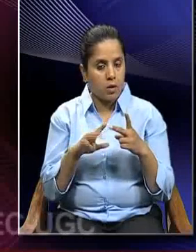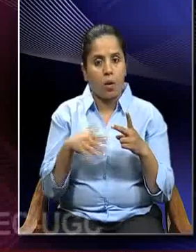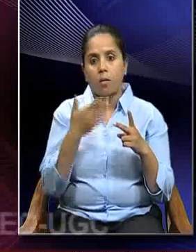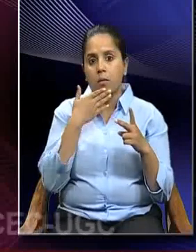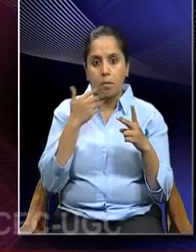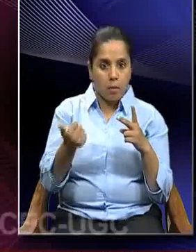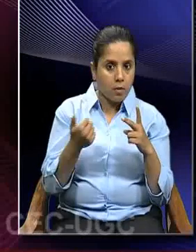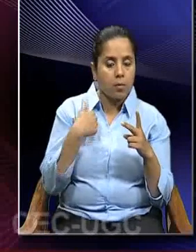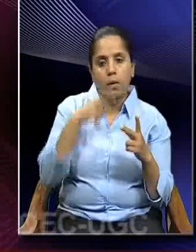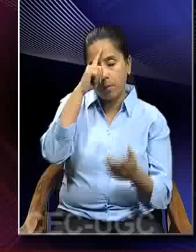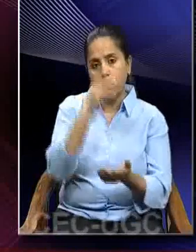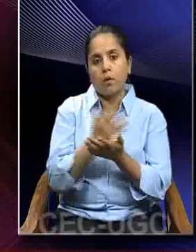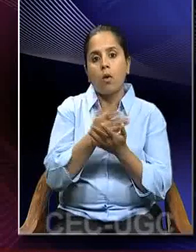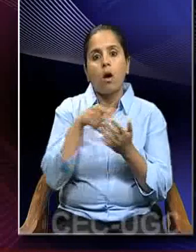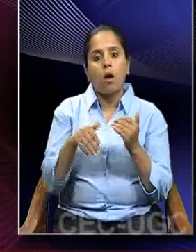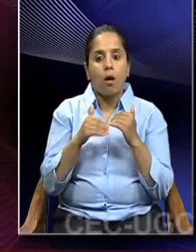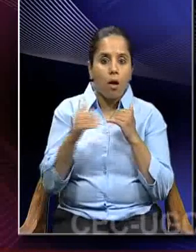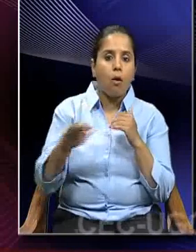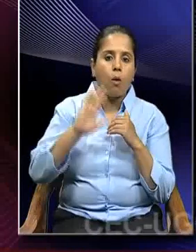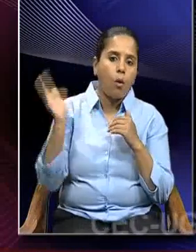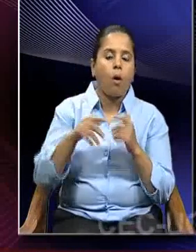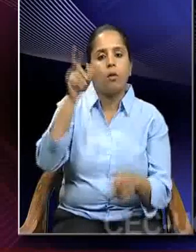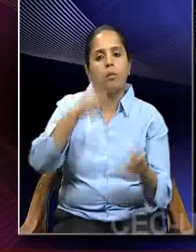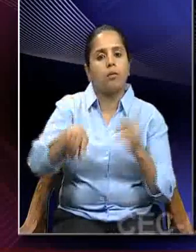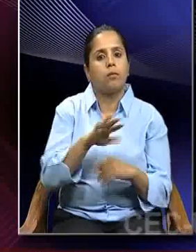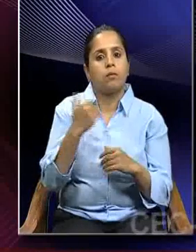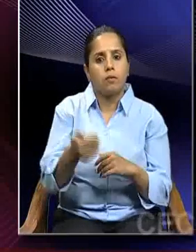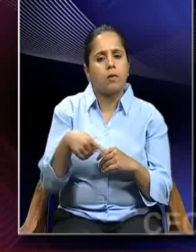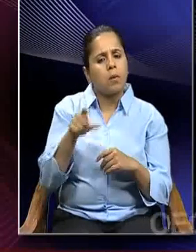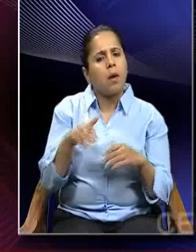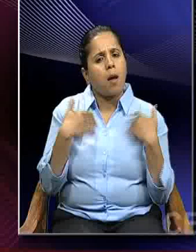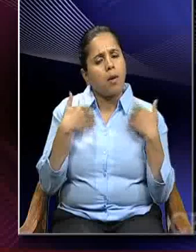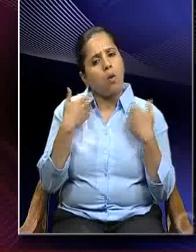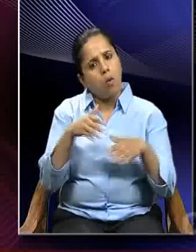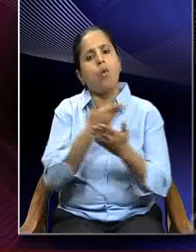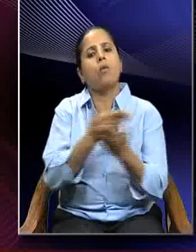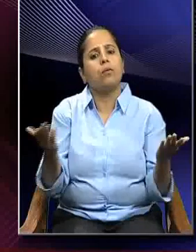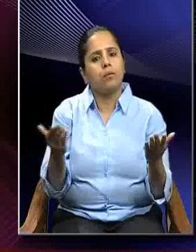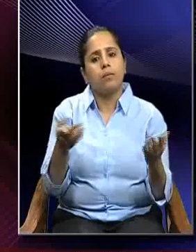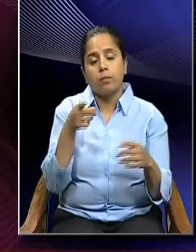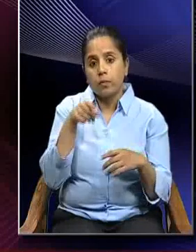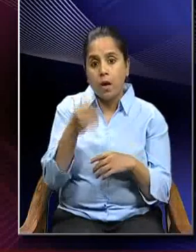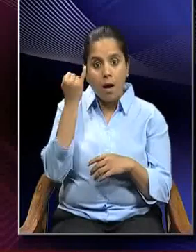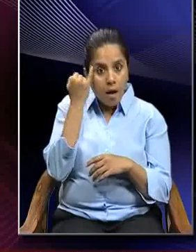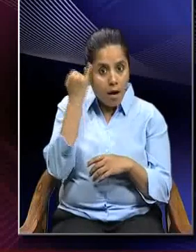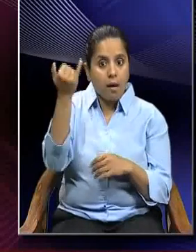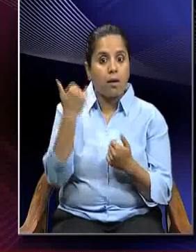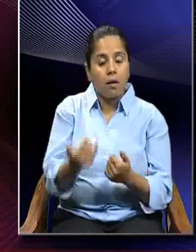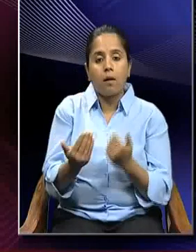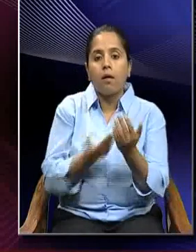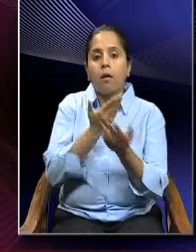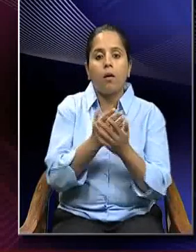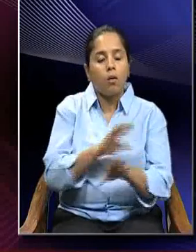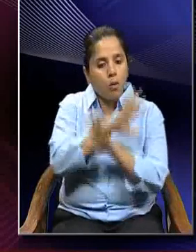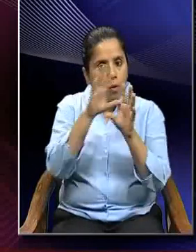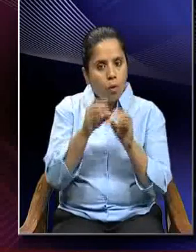best. We believe into survival of all. Let everyone be happy. And this very idea offers us a